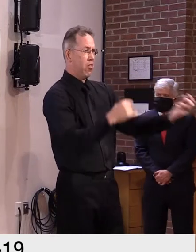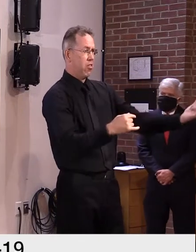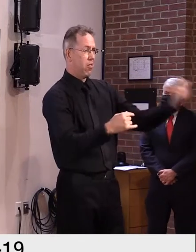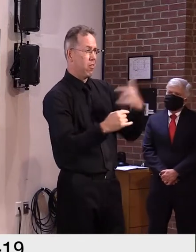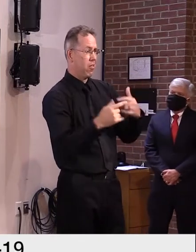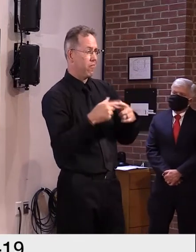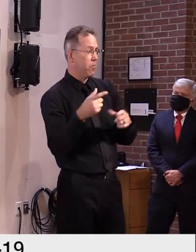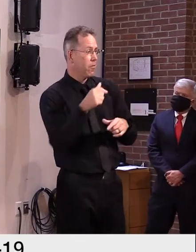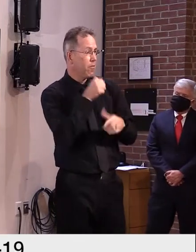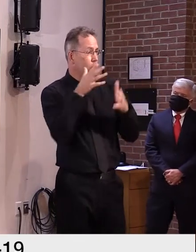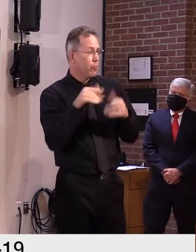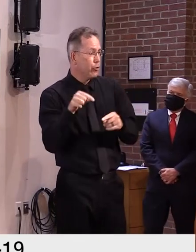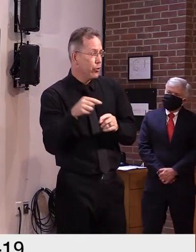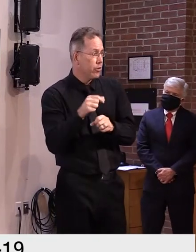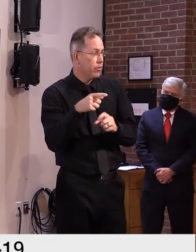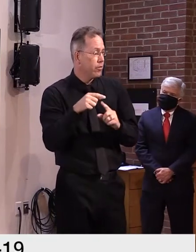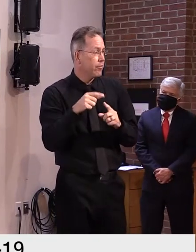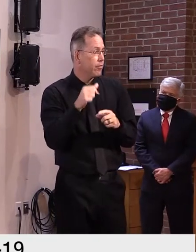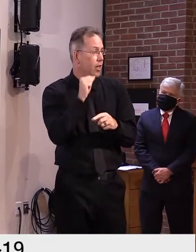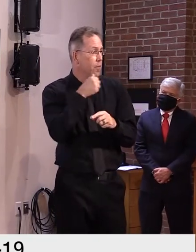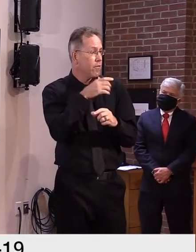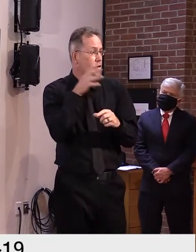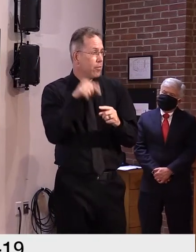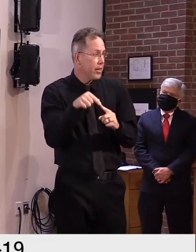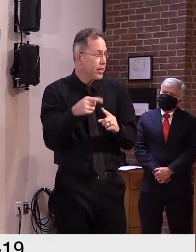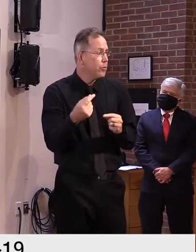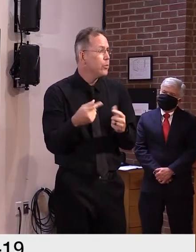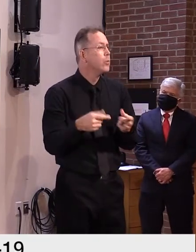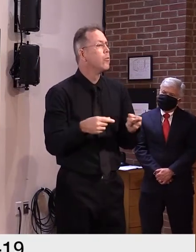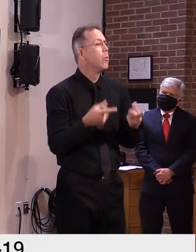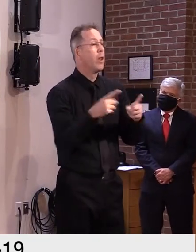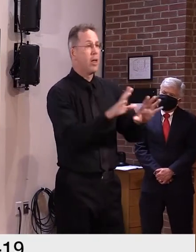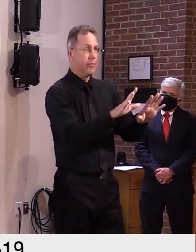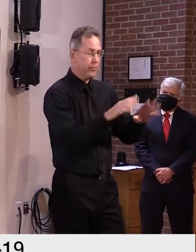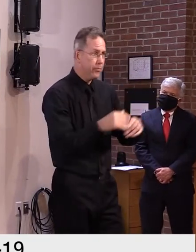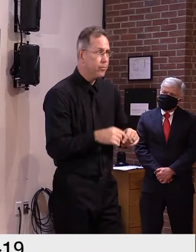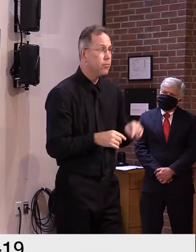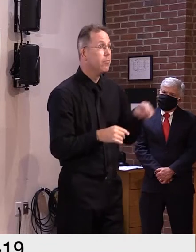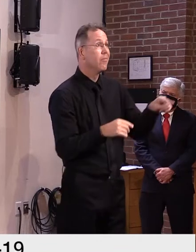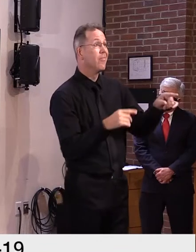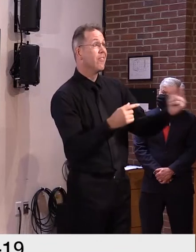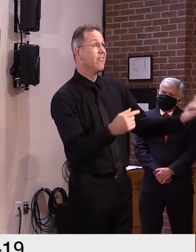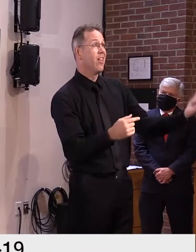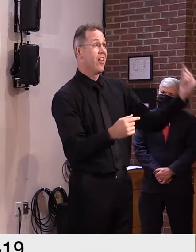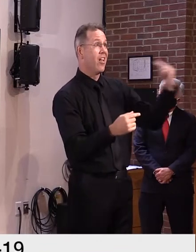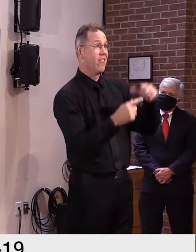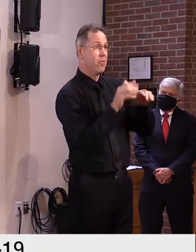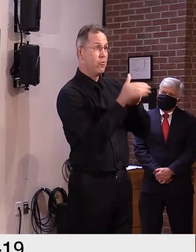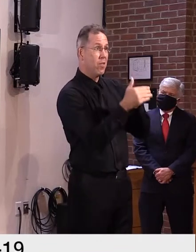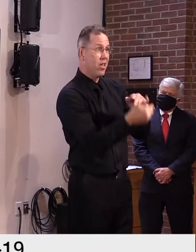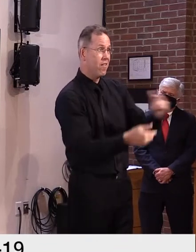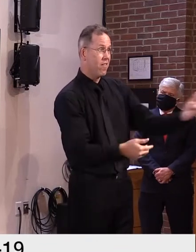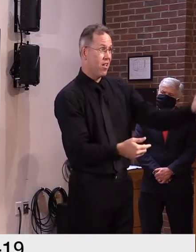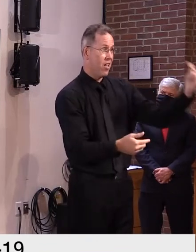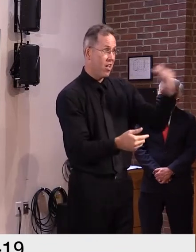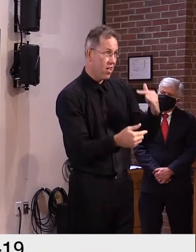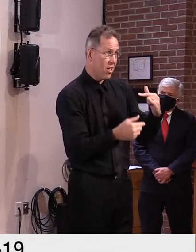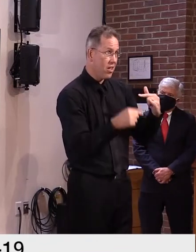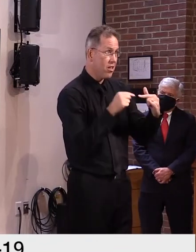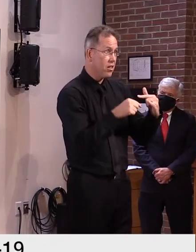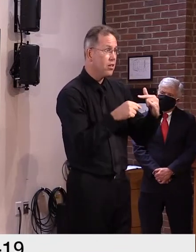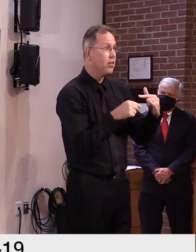Whenever there is something like cases, people that have been on a plane, there's a special CDC